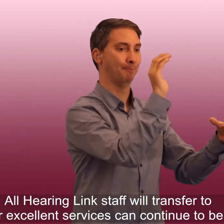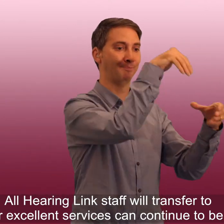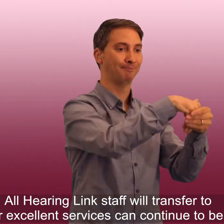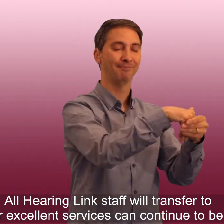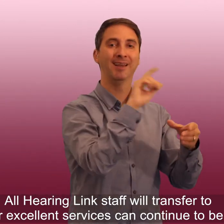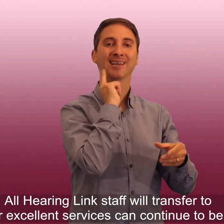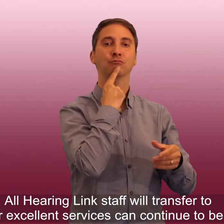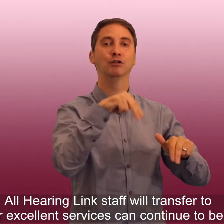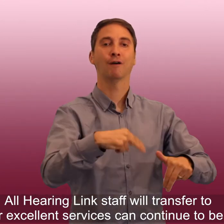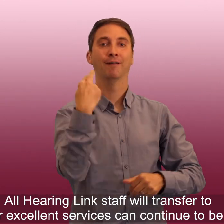continue to be delivered.